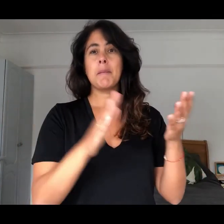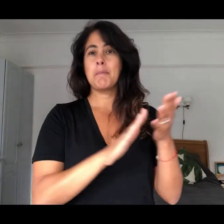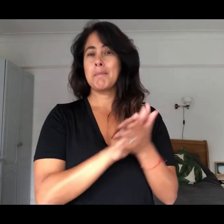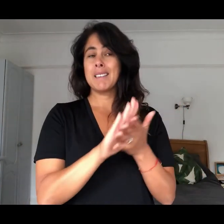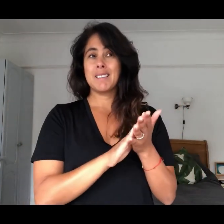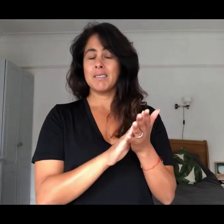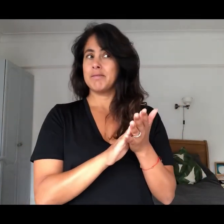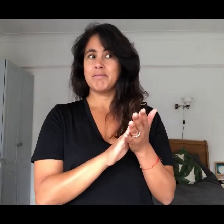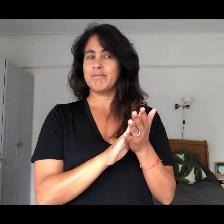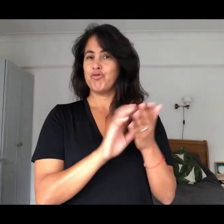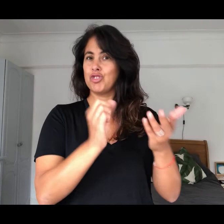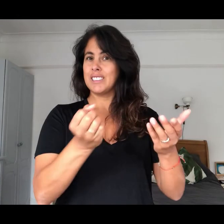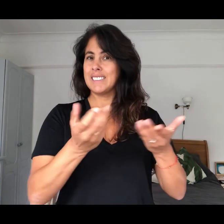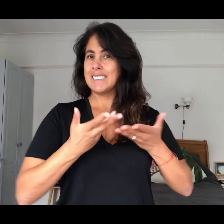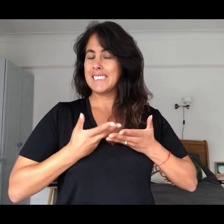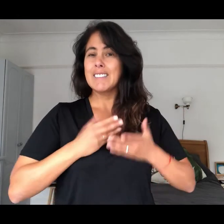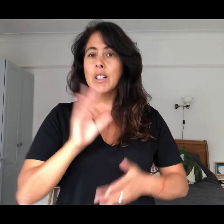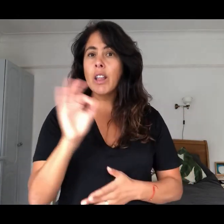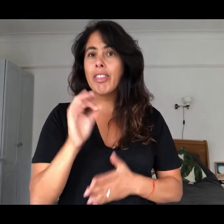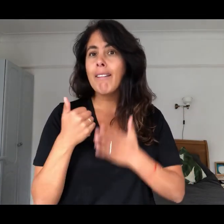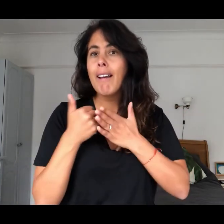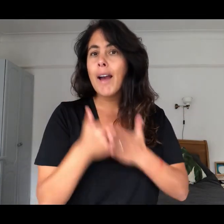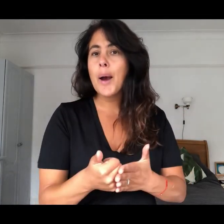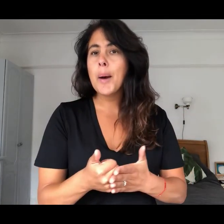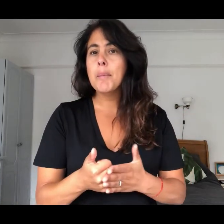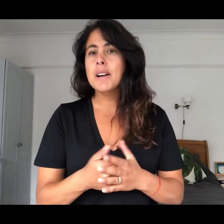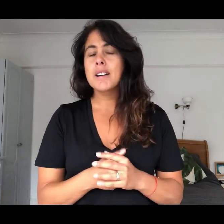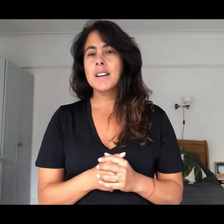of them. She qualified for no help.